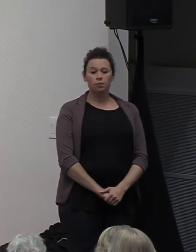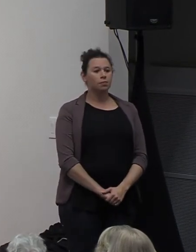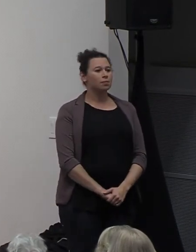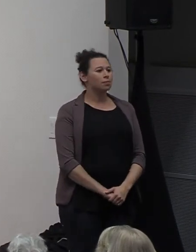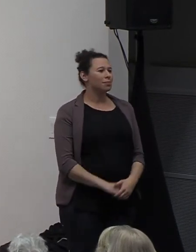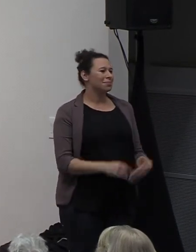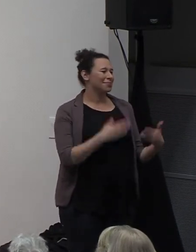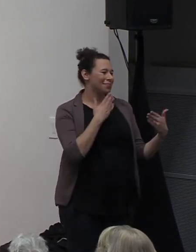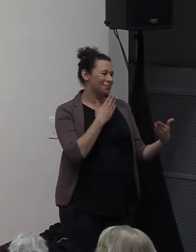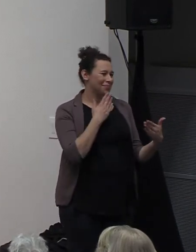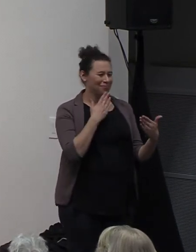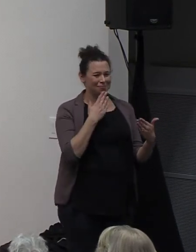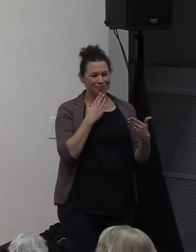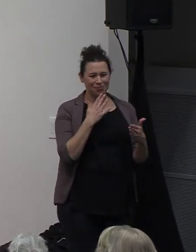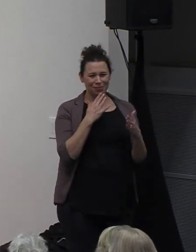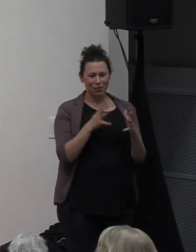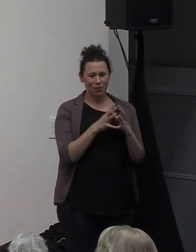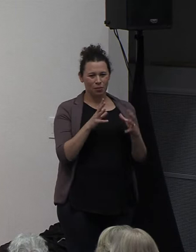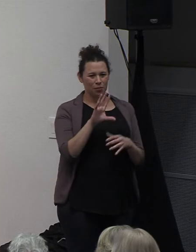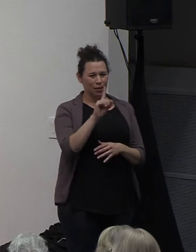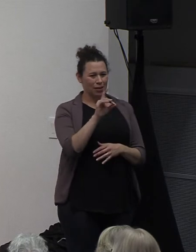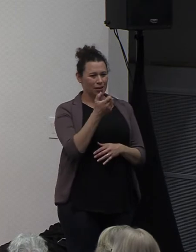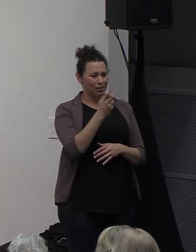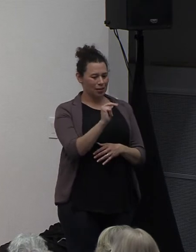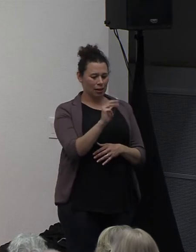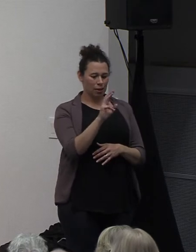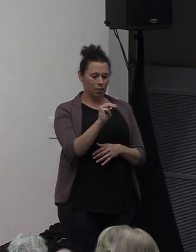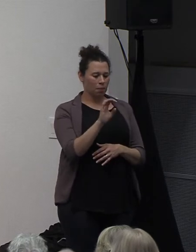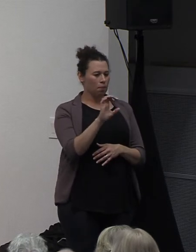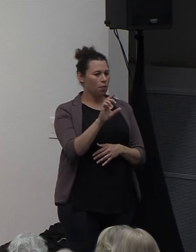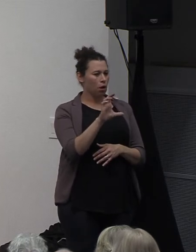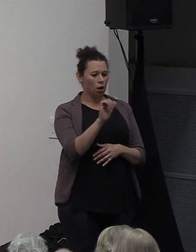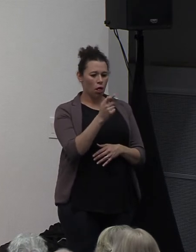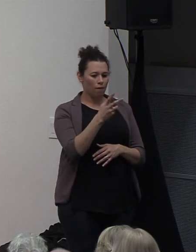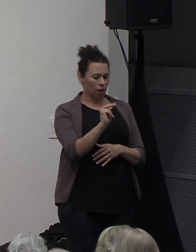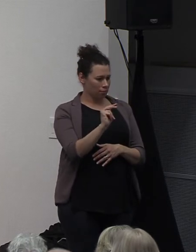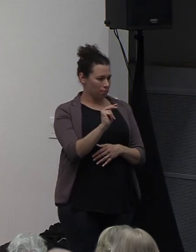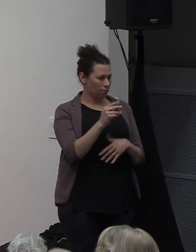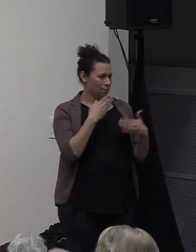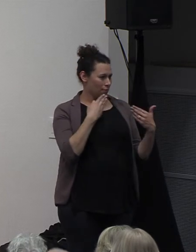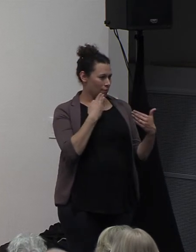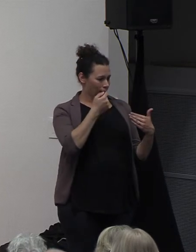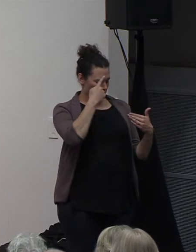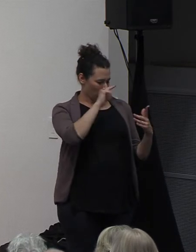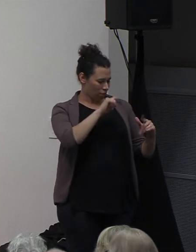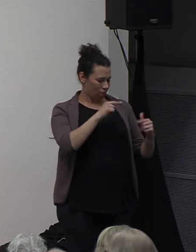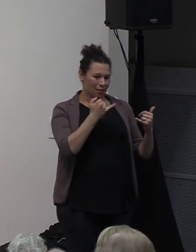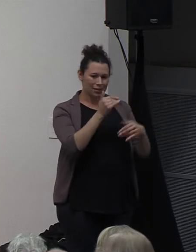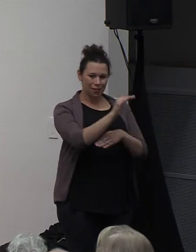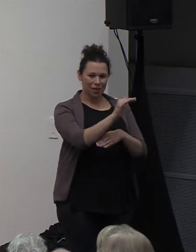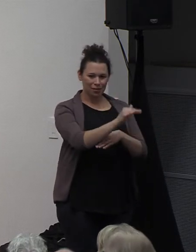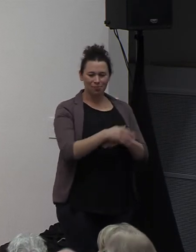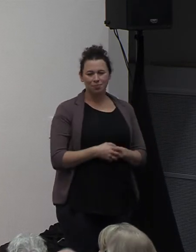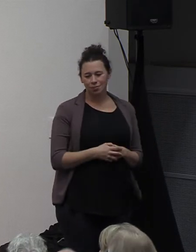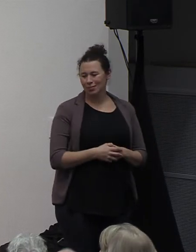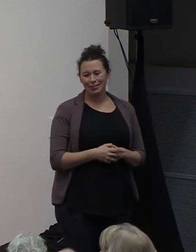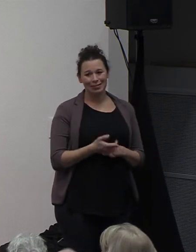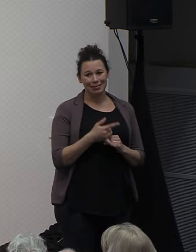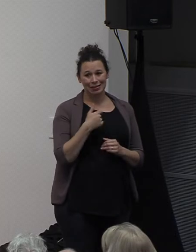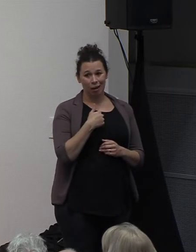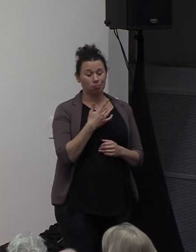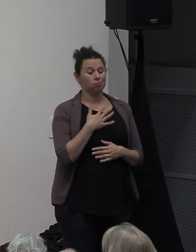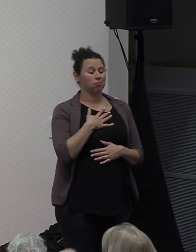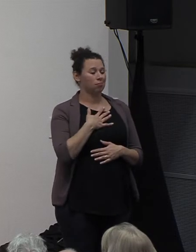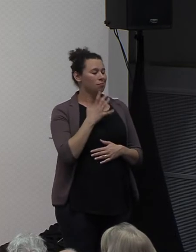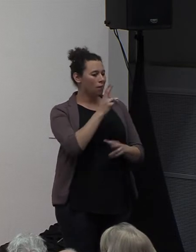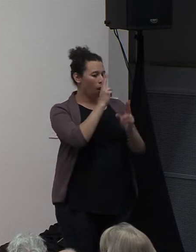Well, thank you very much, Dean McGlothlin, and thank you all for being with us this evening. I am really honored to